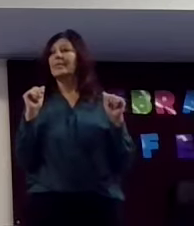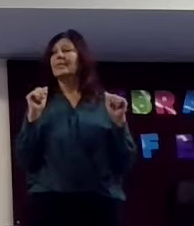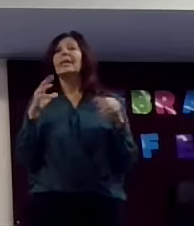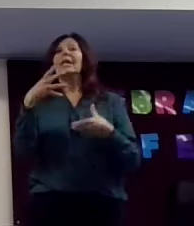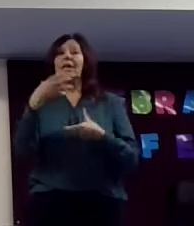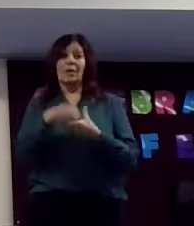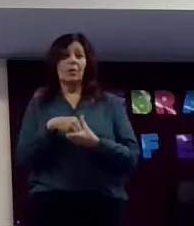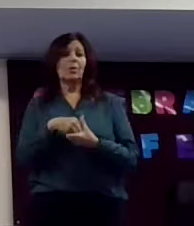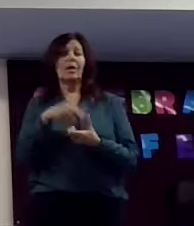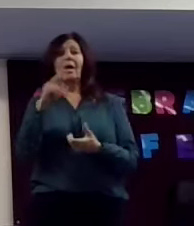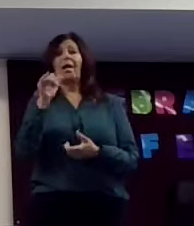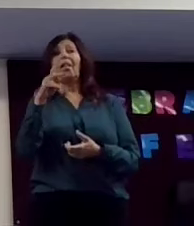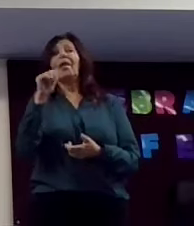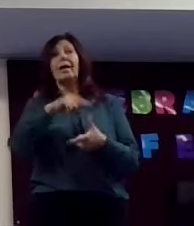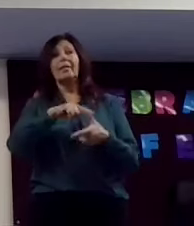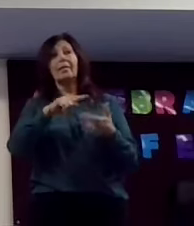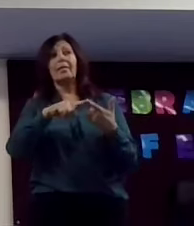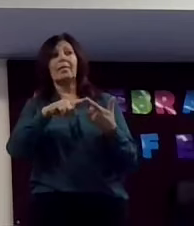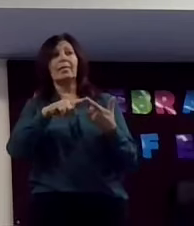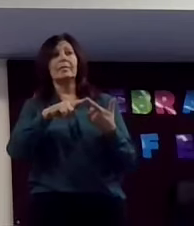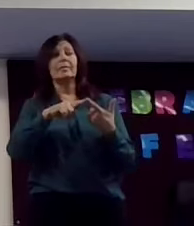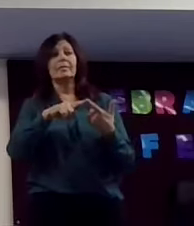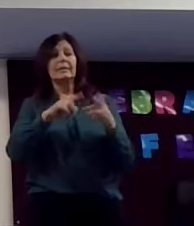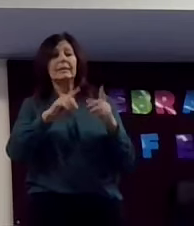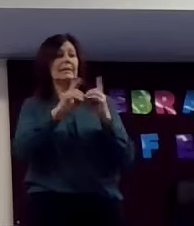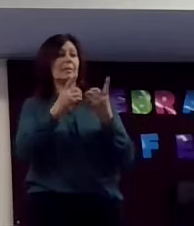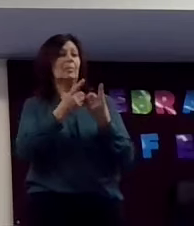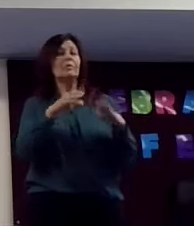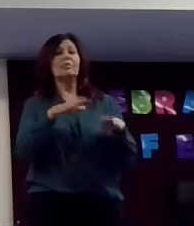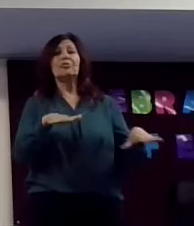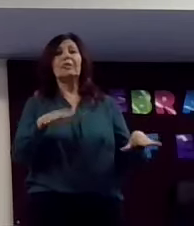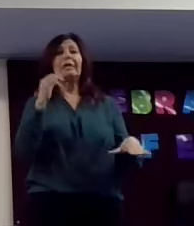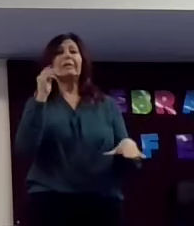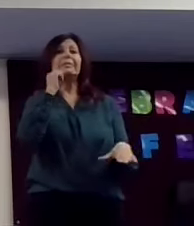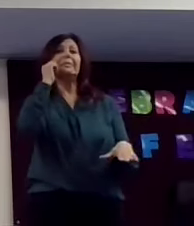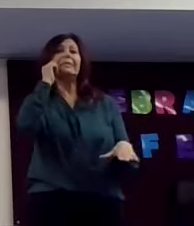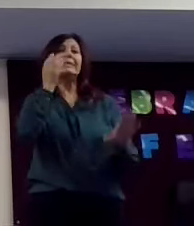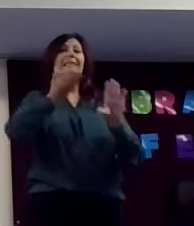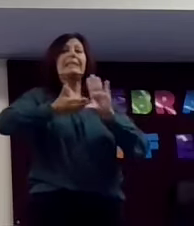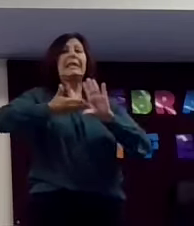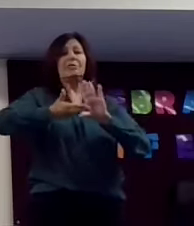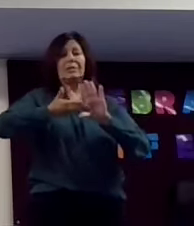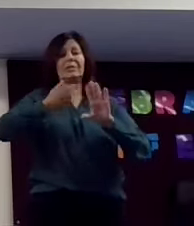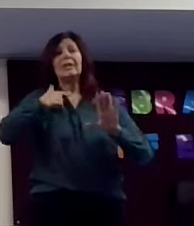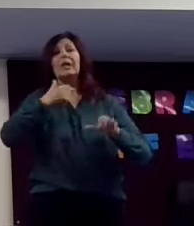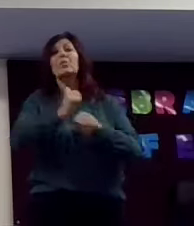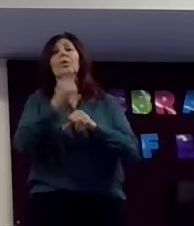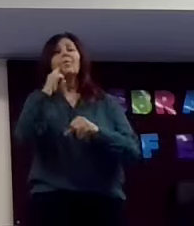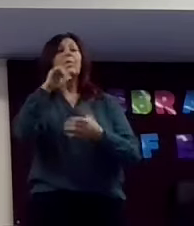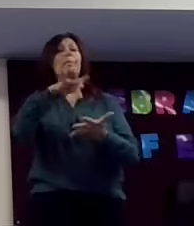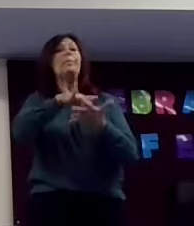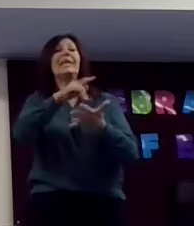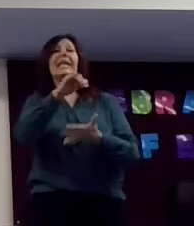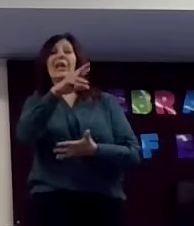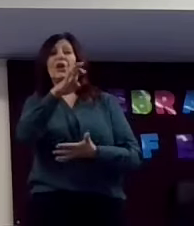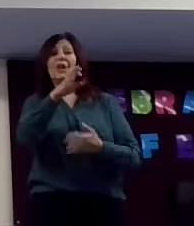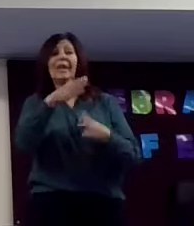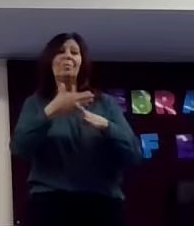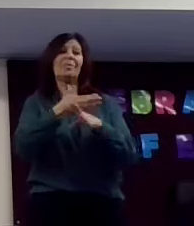facilities, including Kaleida Health in the Department of Child and Adolescent Psychiatry. I worked for Mid-Erie before it